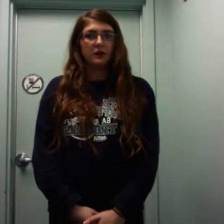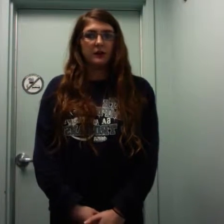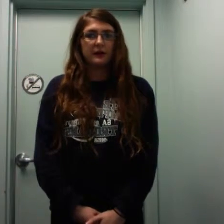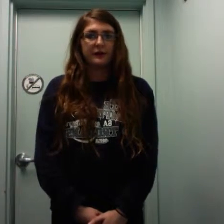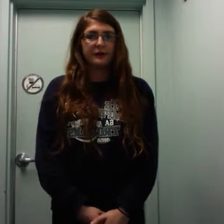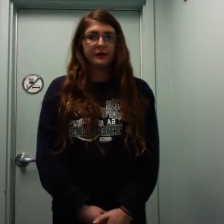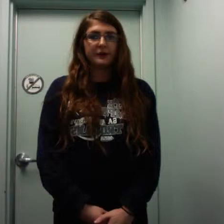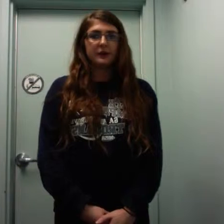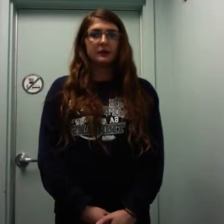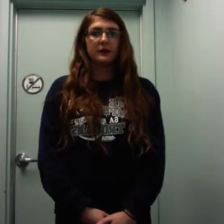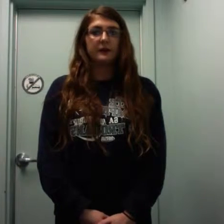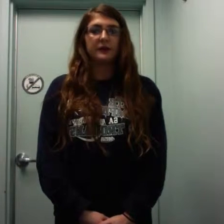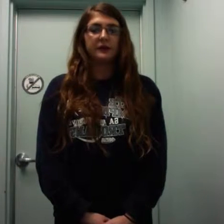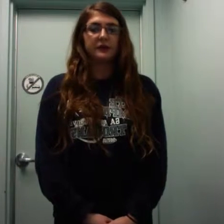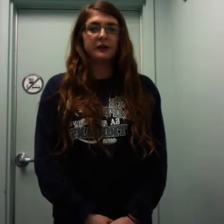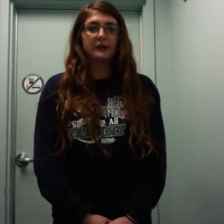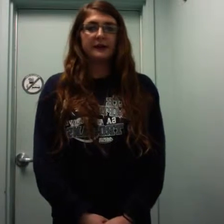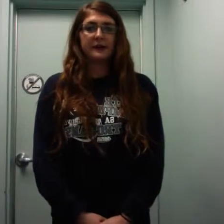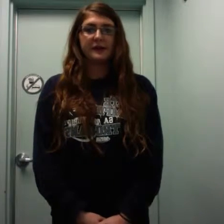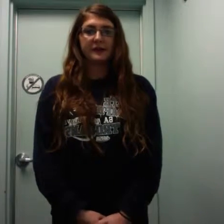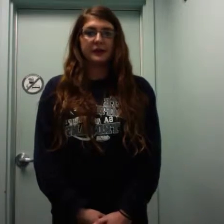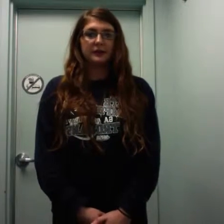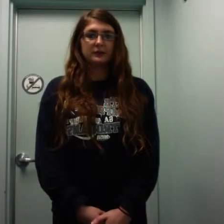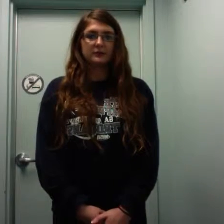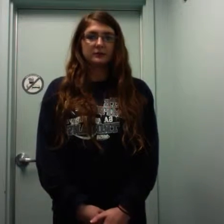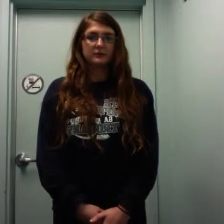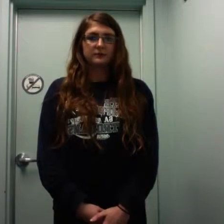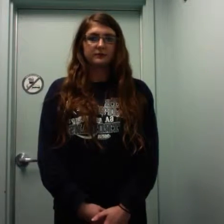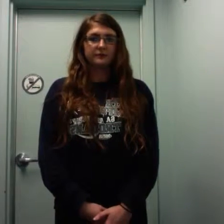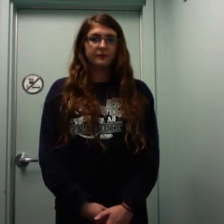So pretty much everything is based around the advertising.